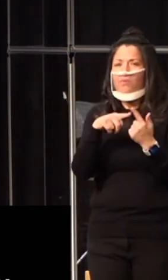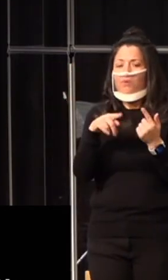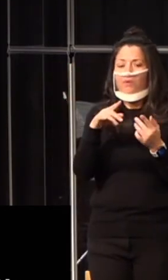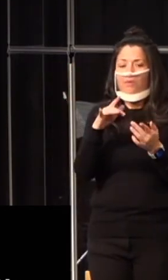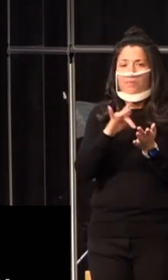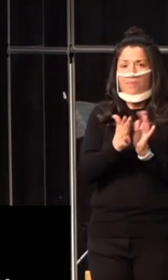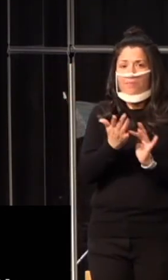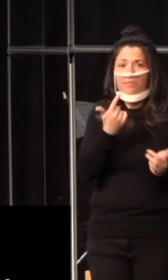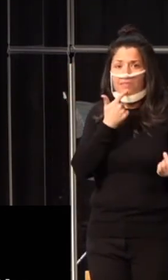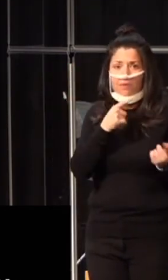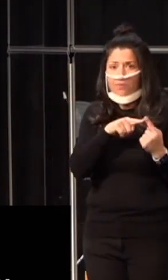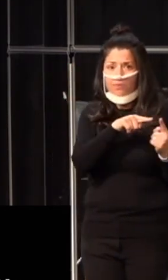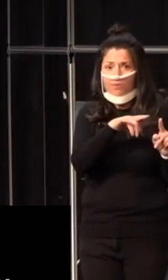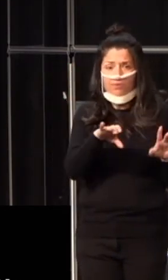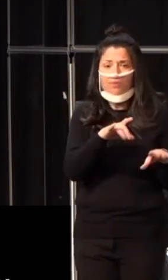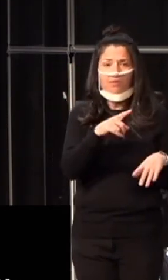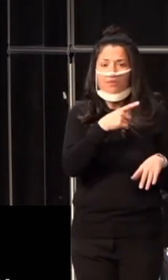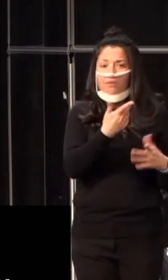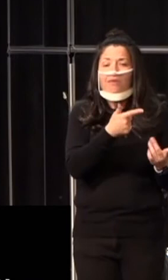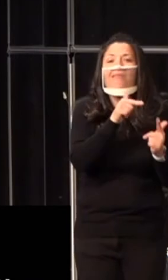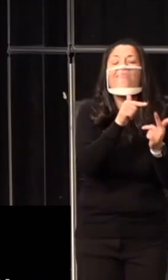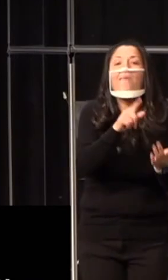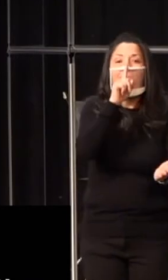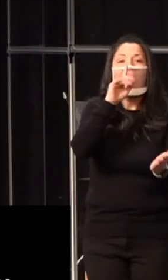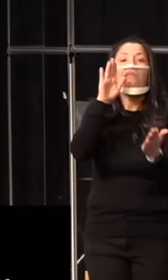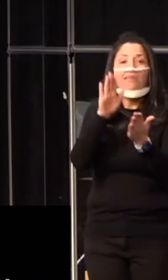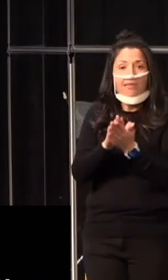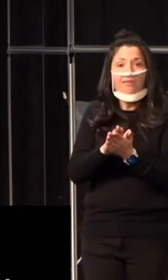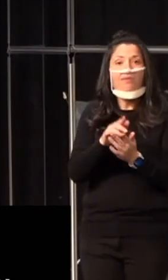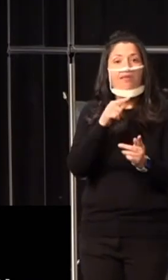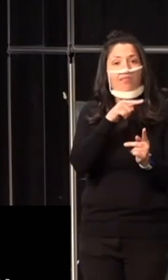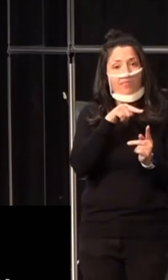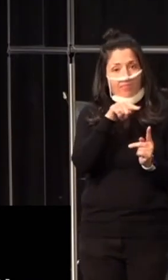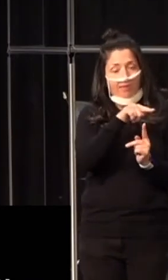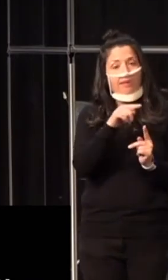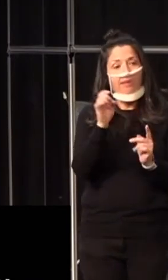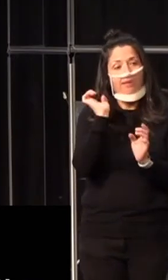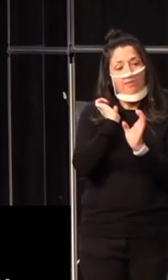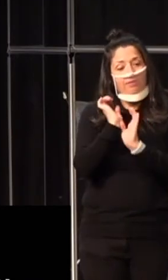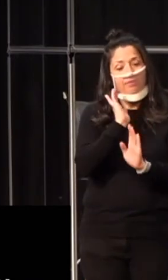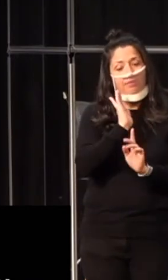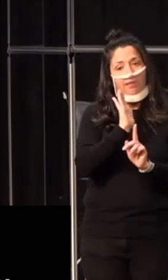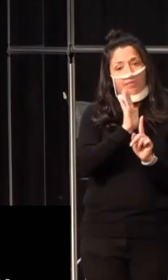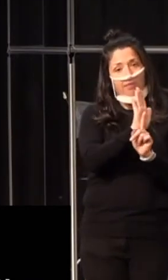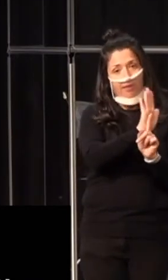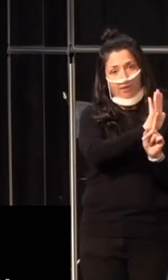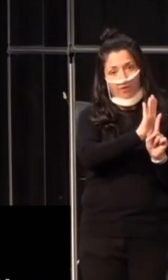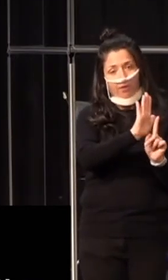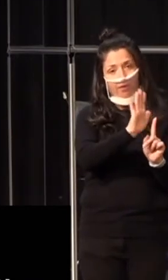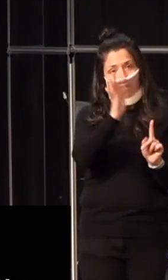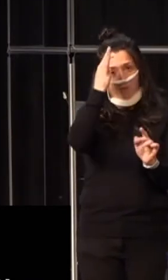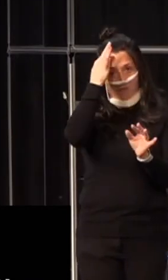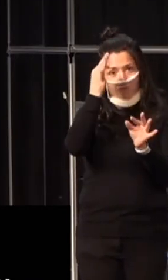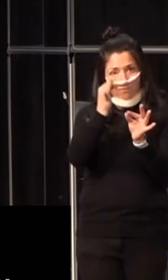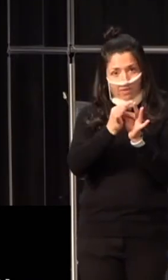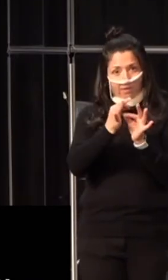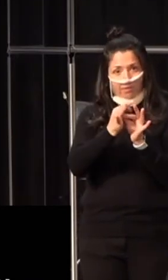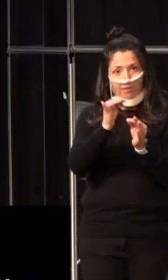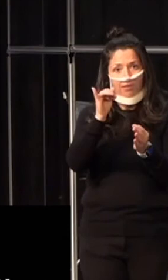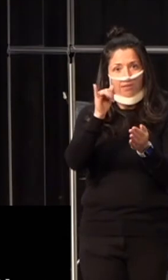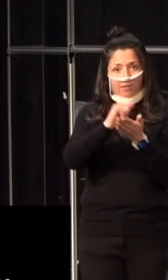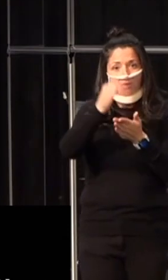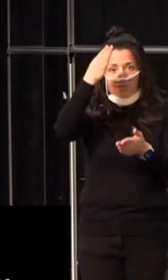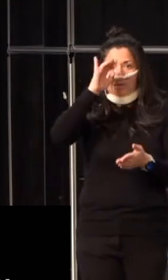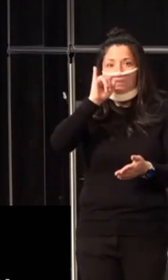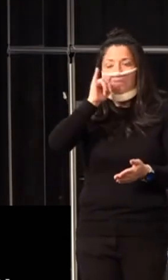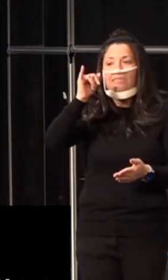They believed. They exercised faith. They believed that this God, this covenant-keeping God, was for